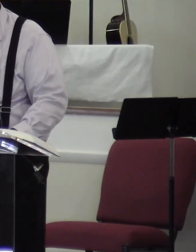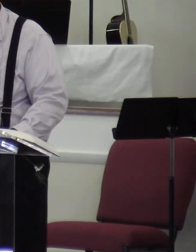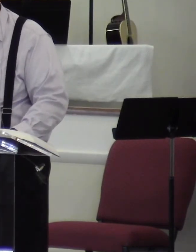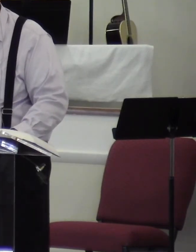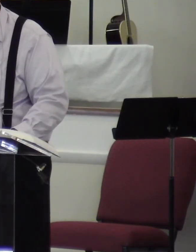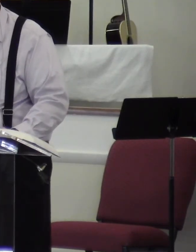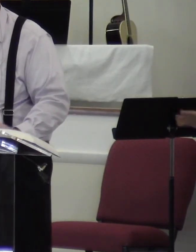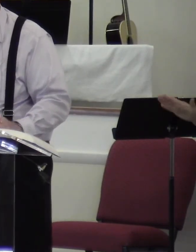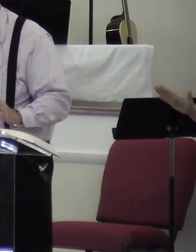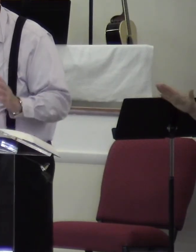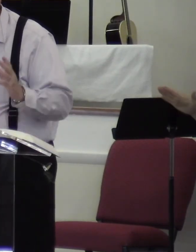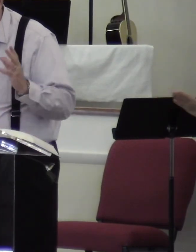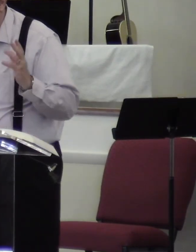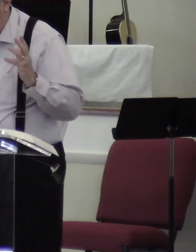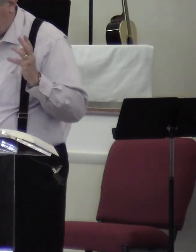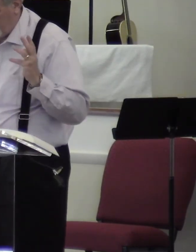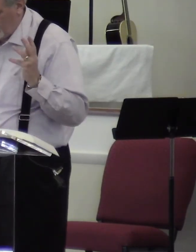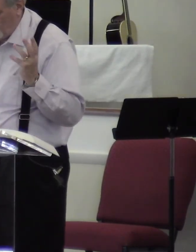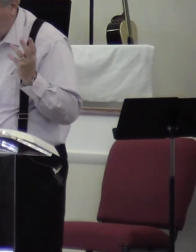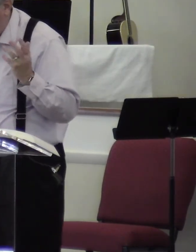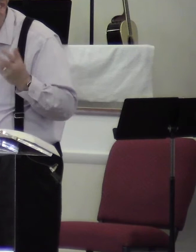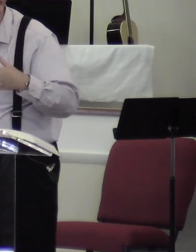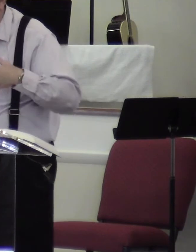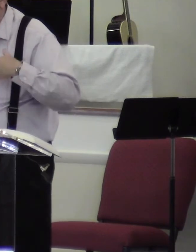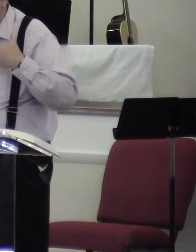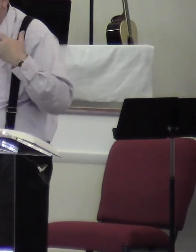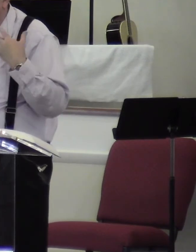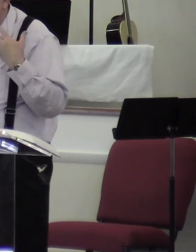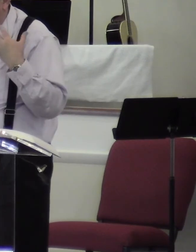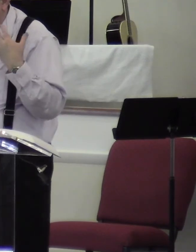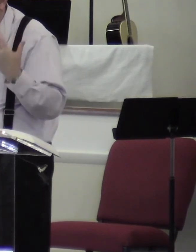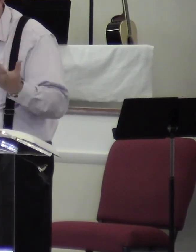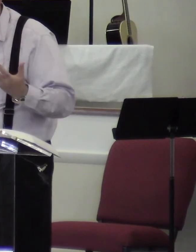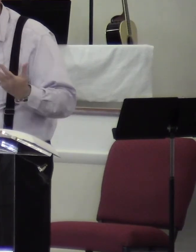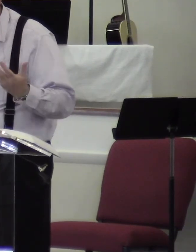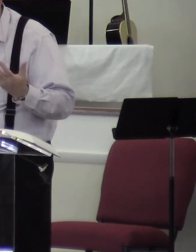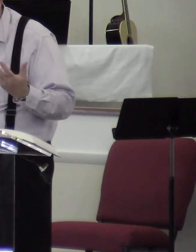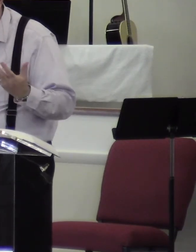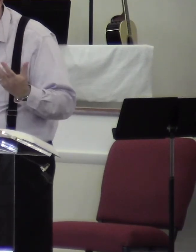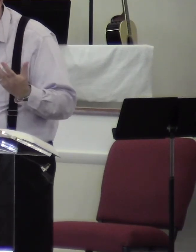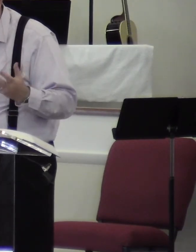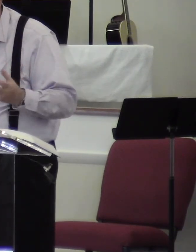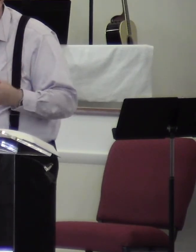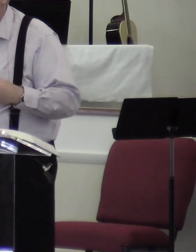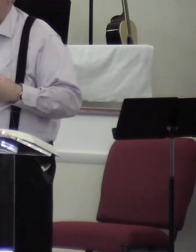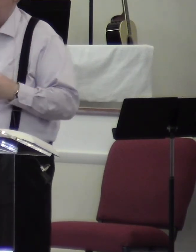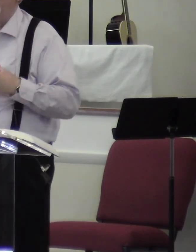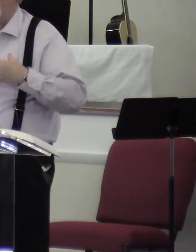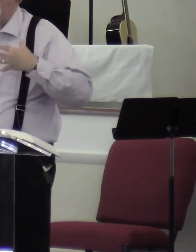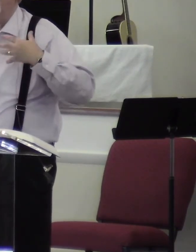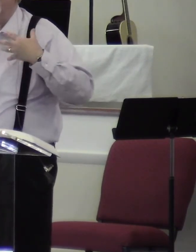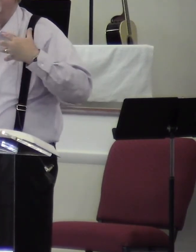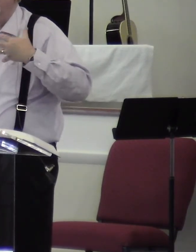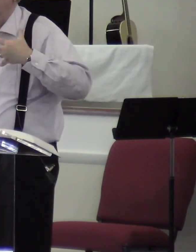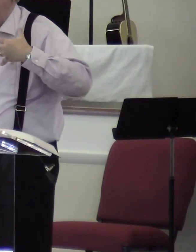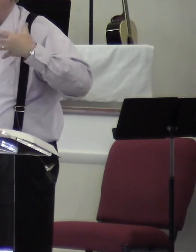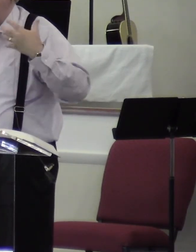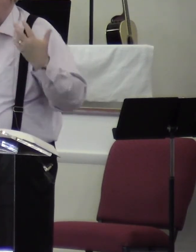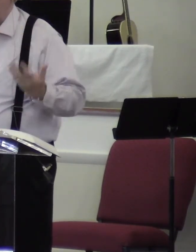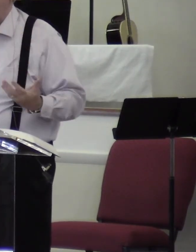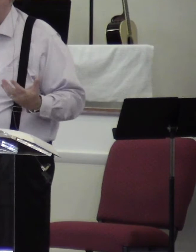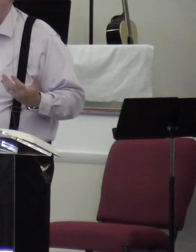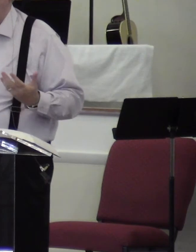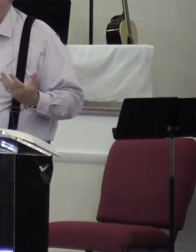Spirit. And so we are this new church. We enter into the assembly of the firstborn. We become a part of this